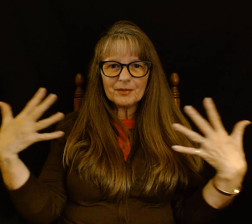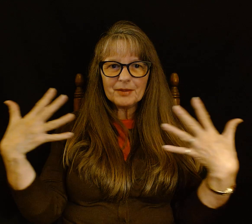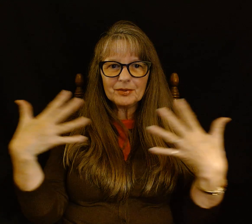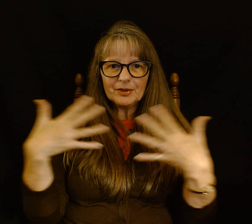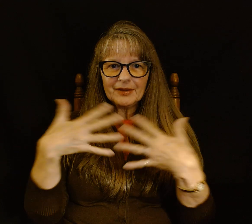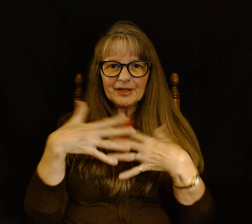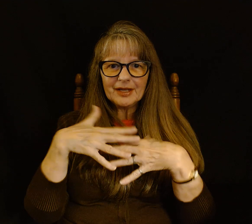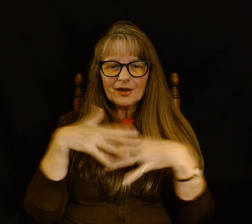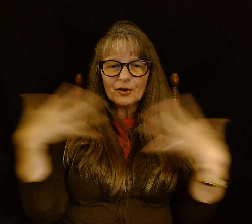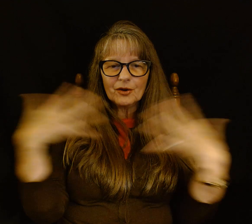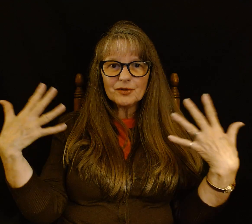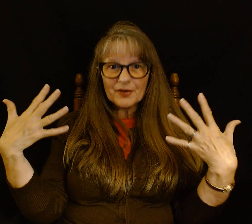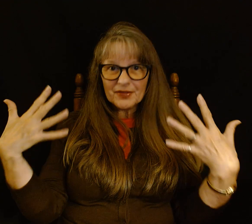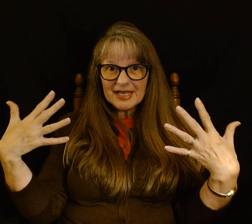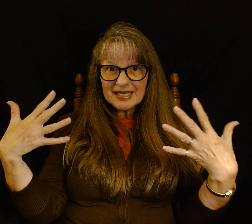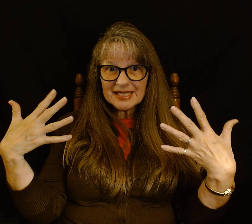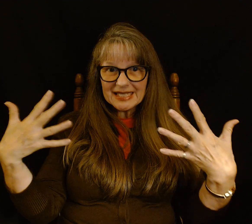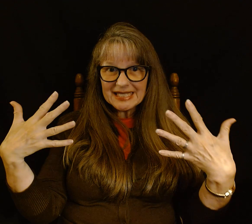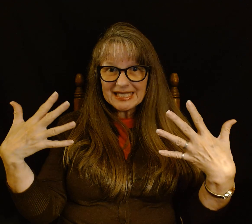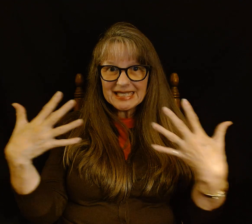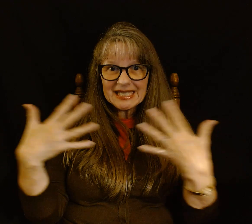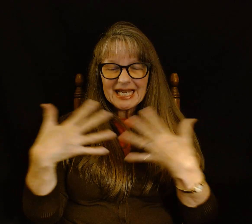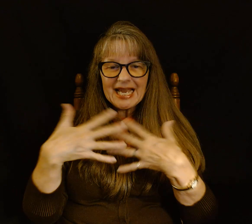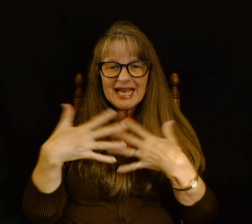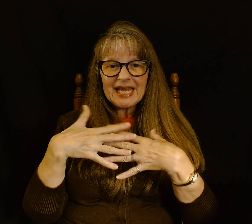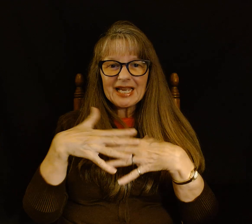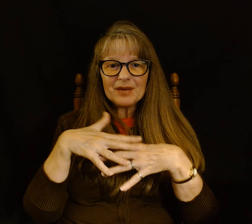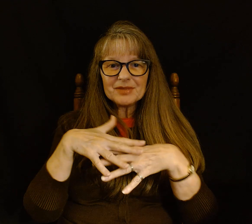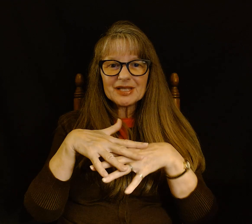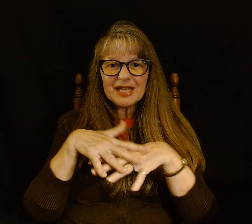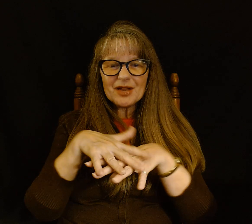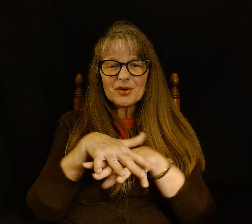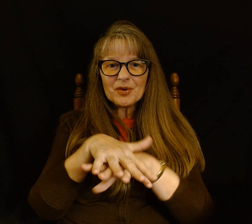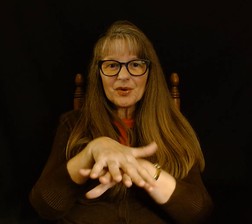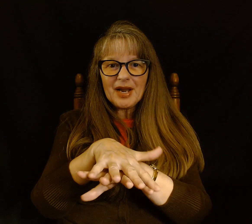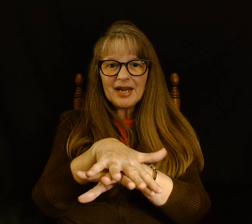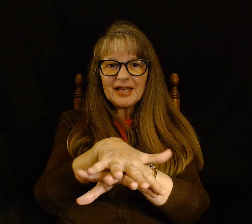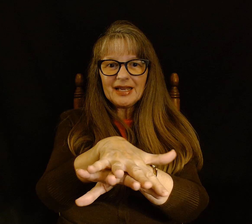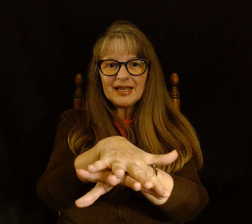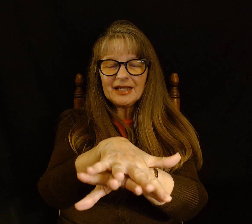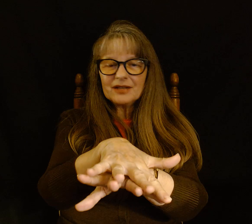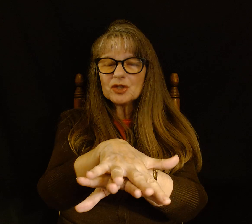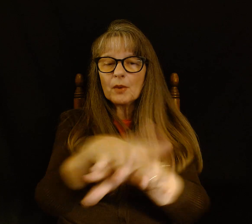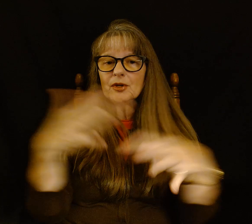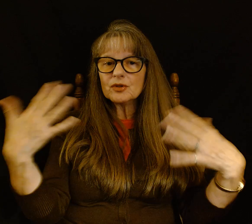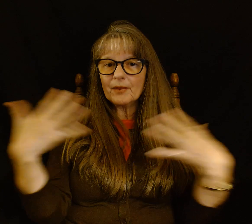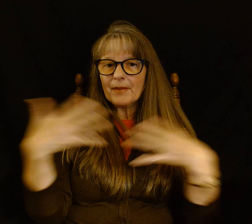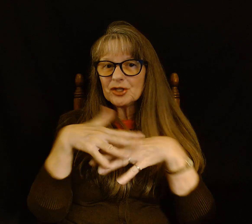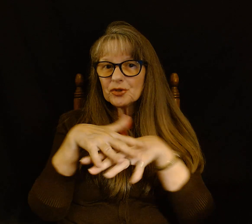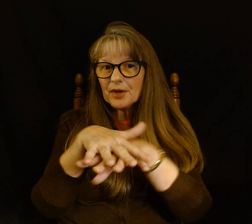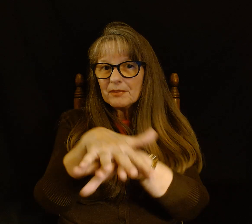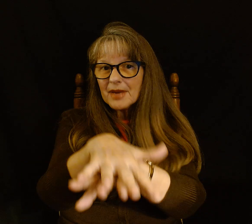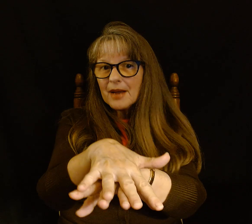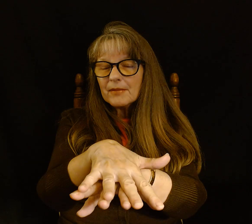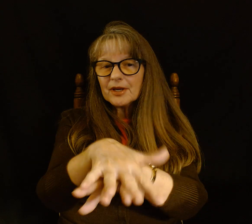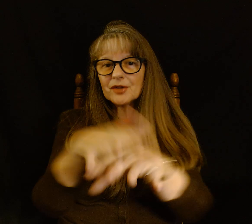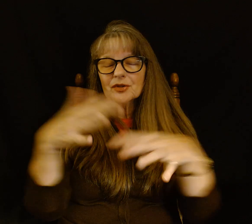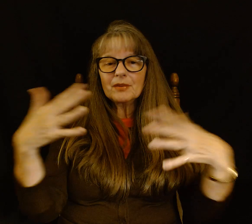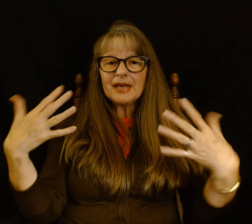people or 2 different things, entities, and it comes together. And this is what we use for mainstream, but it also can mean how does